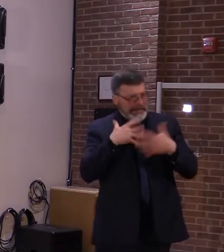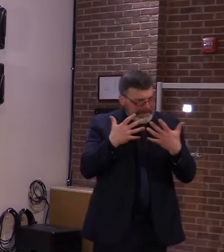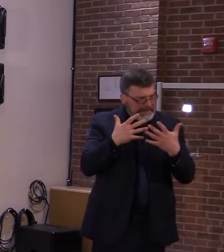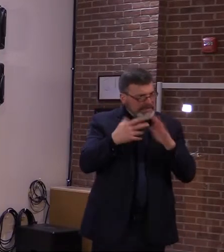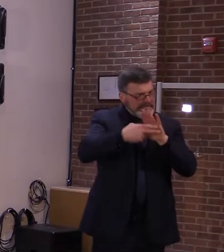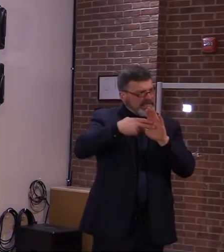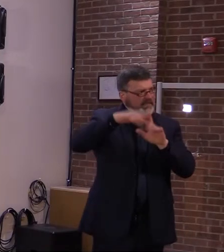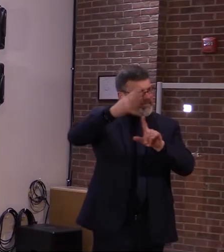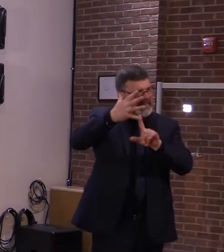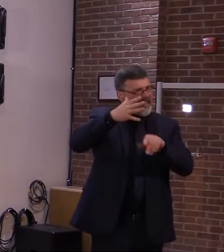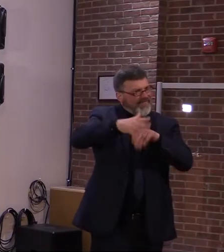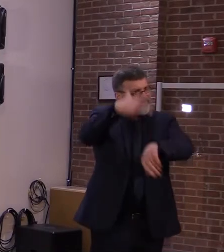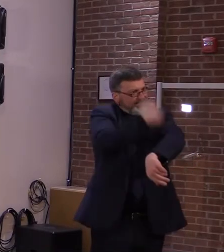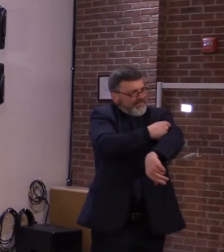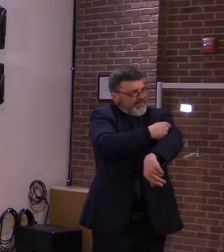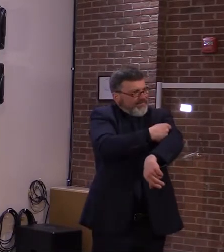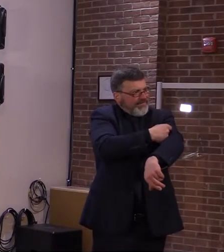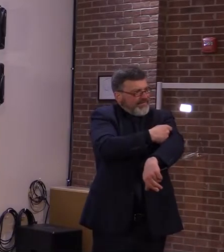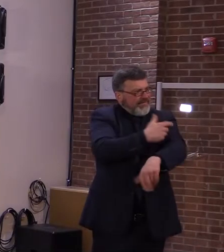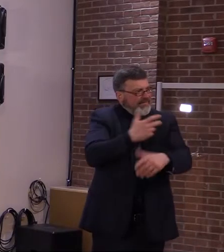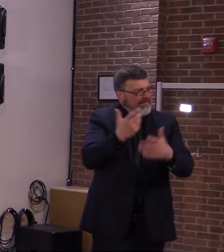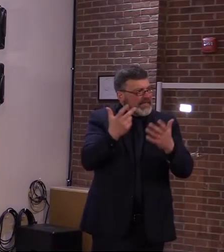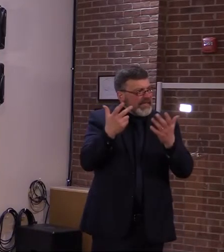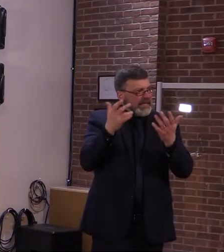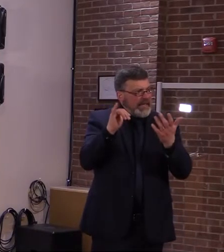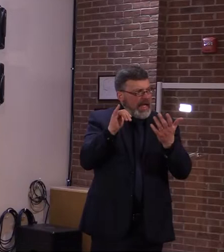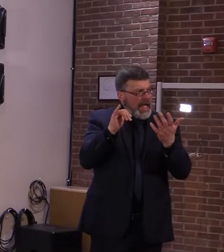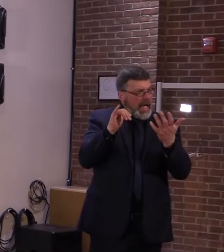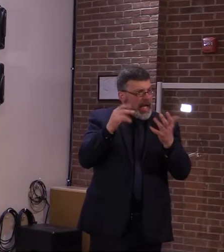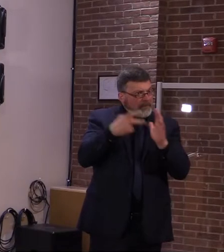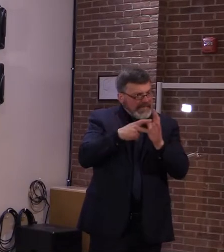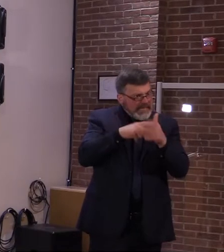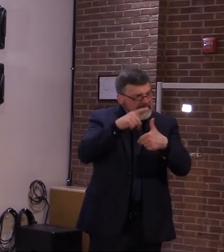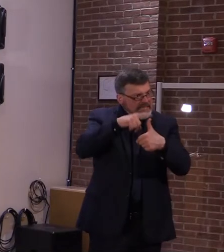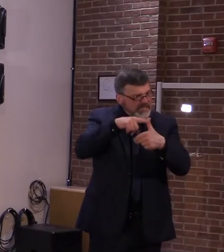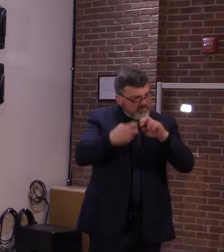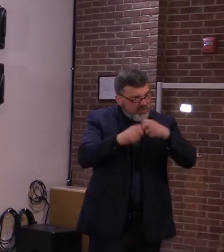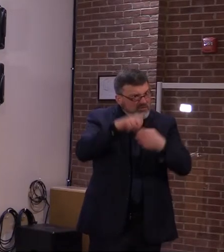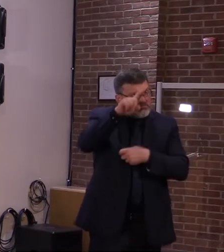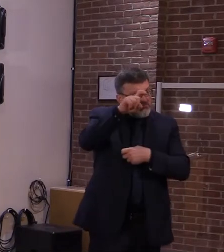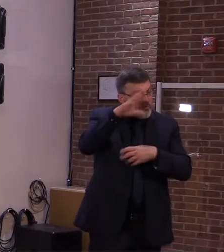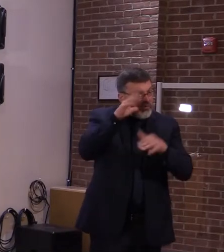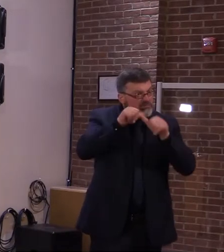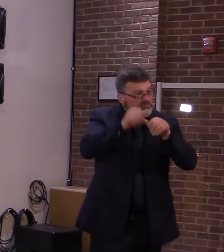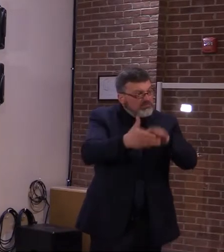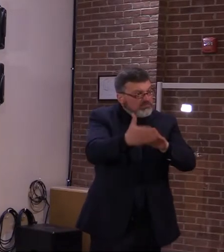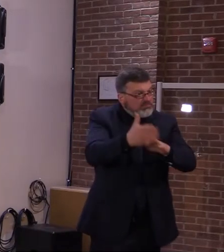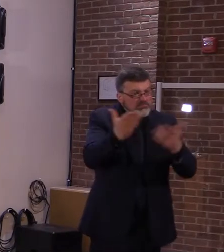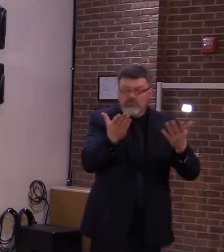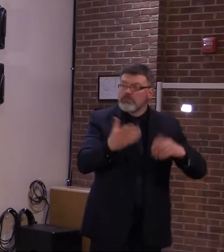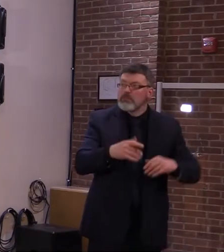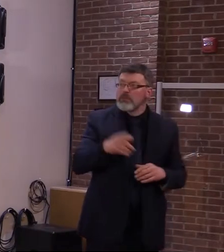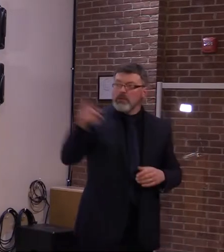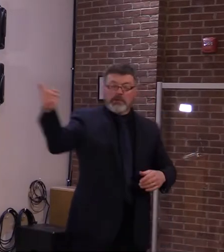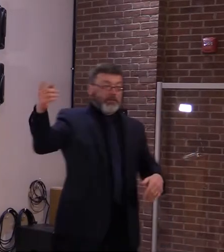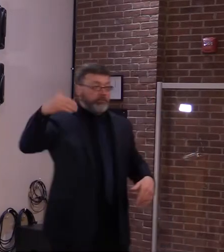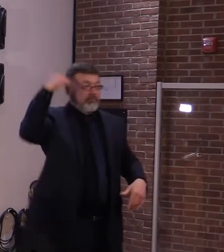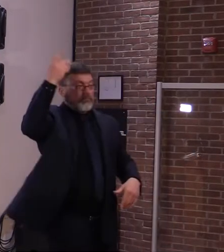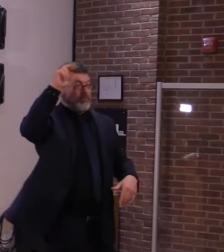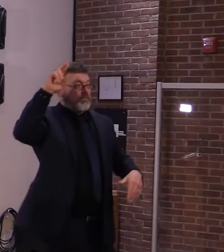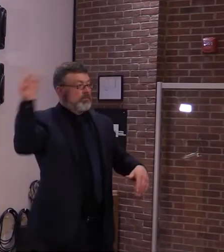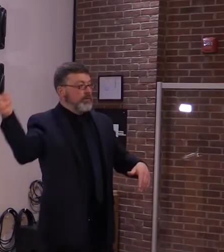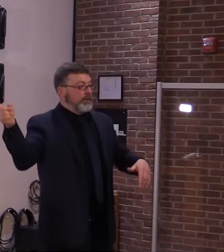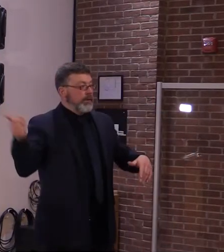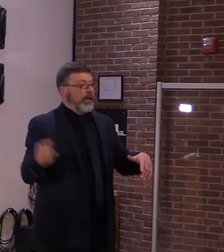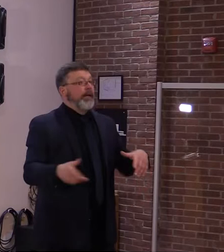Yes, so Bell's palsy has been reported not just with this vaccine, but with vaccines for a variety of diseases over the